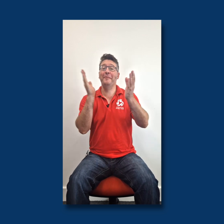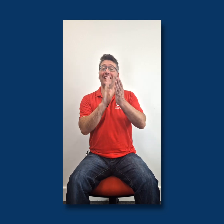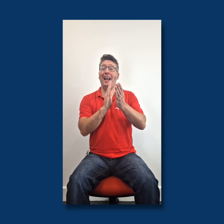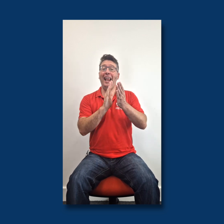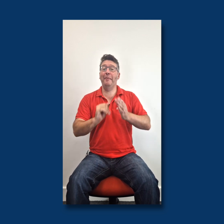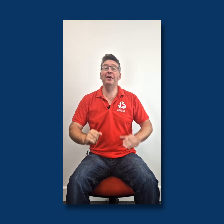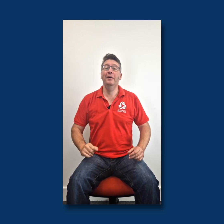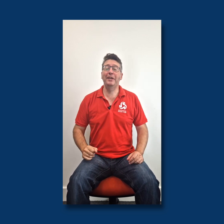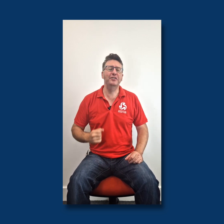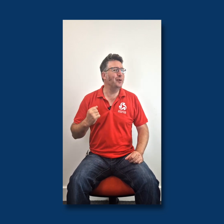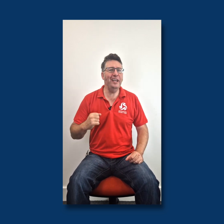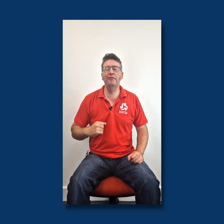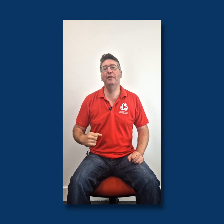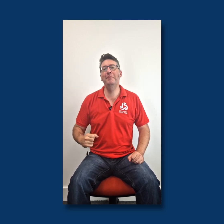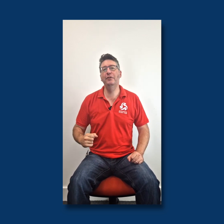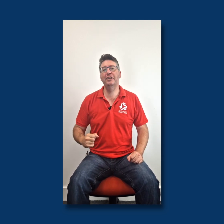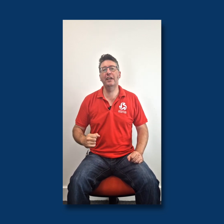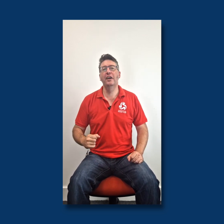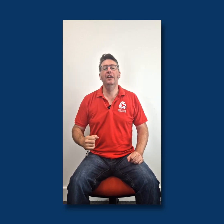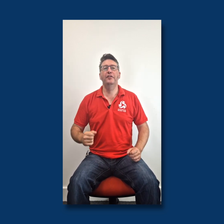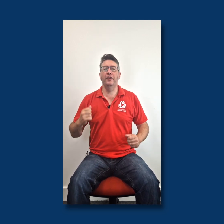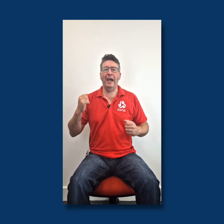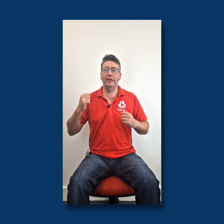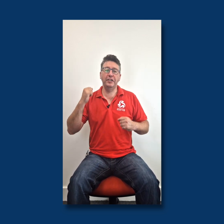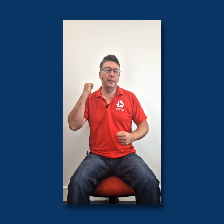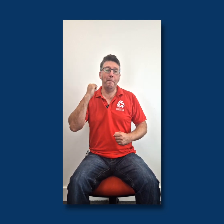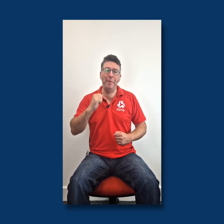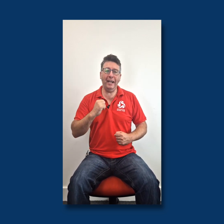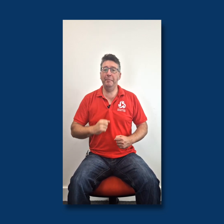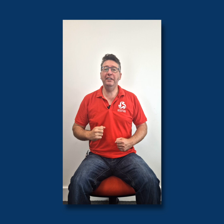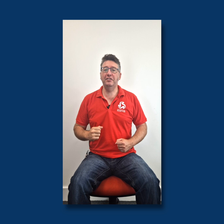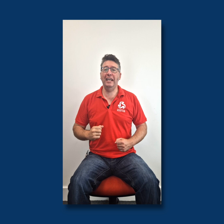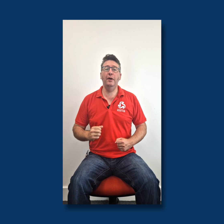going to clap because you'll hear in the music that backbeat